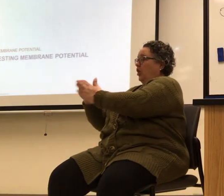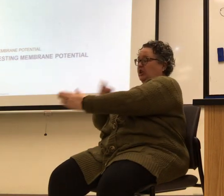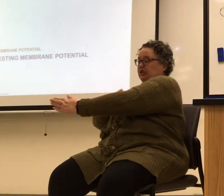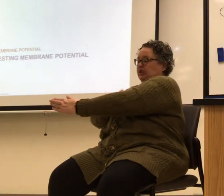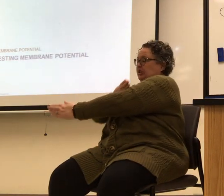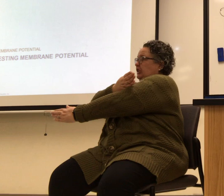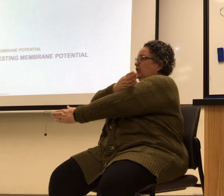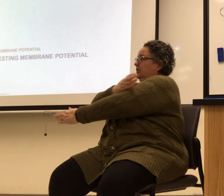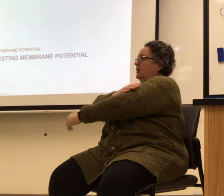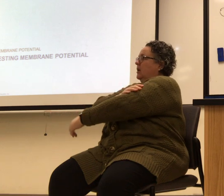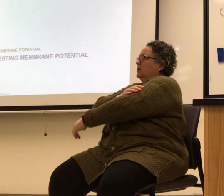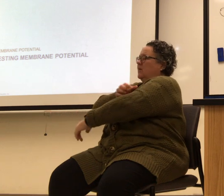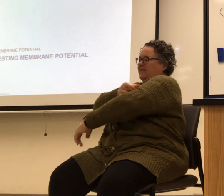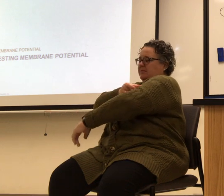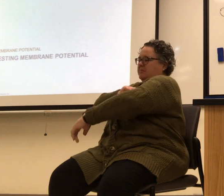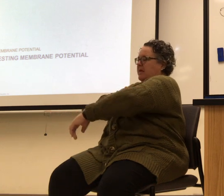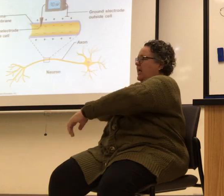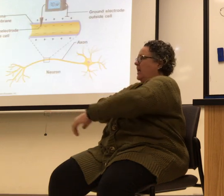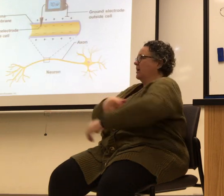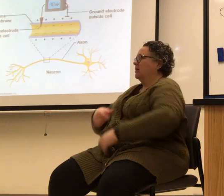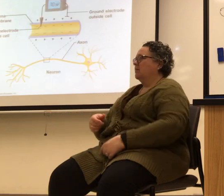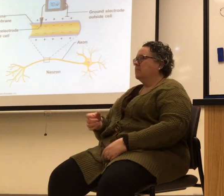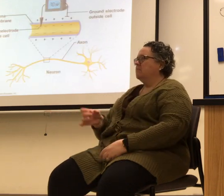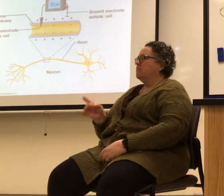Okay, here we go.